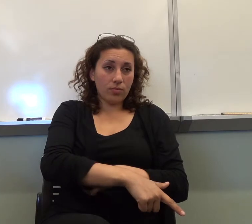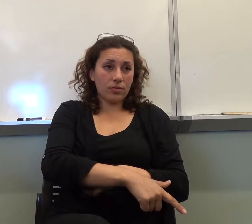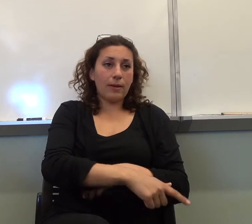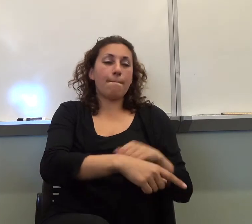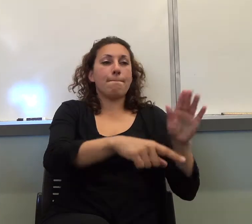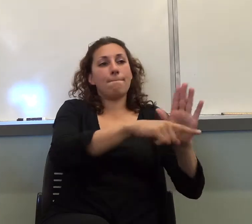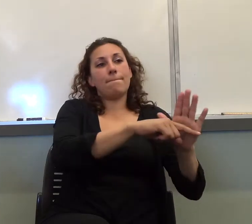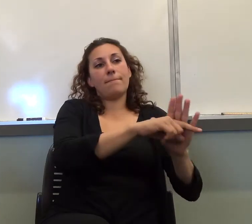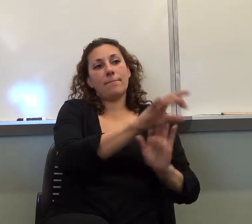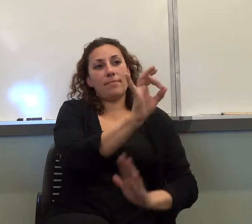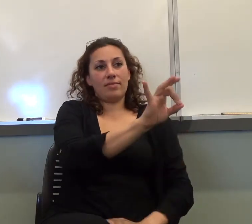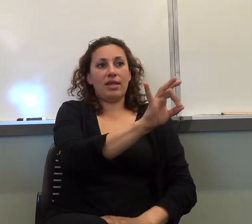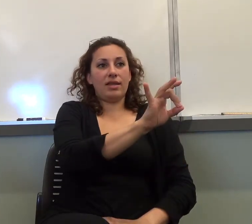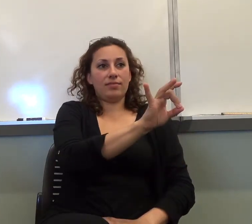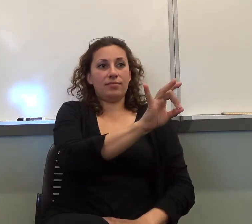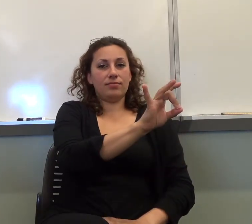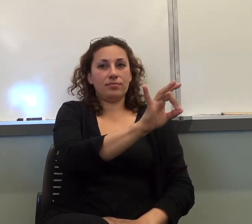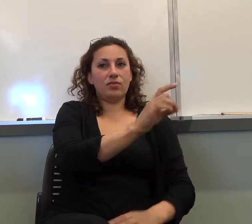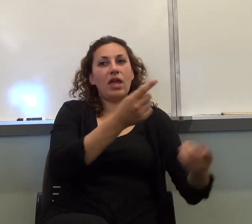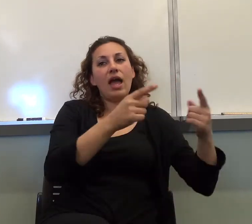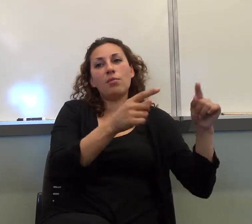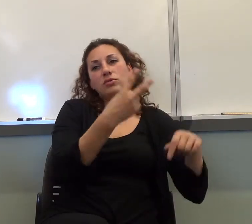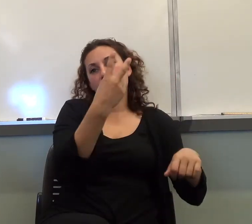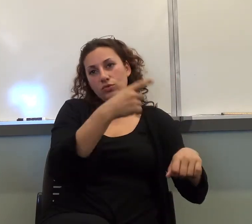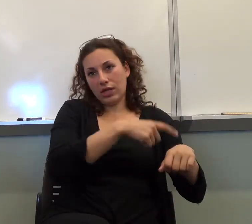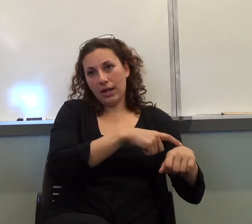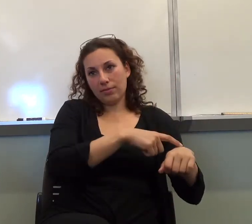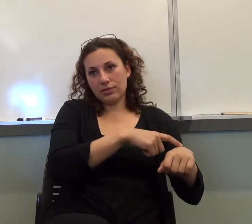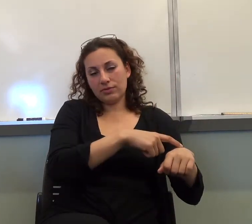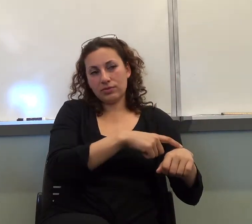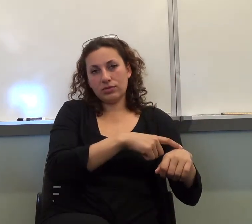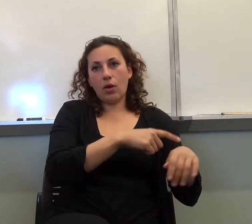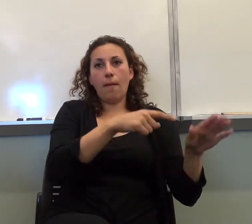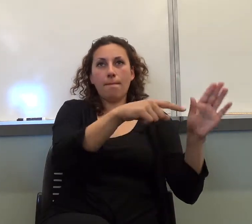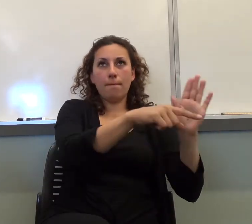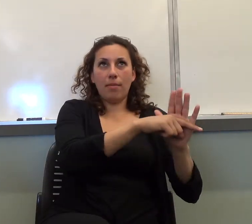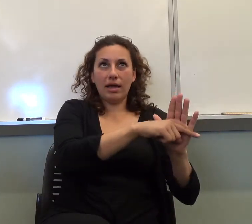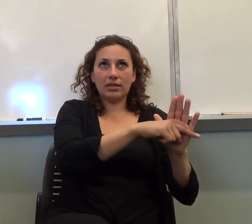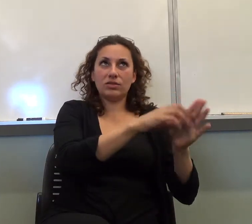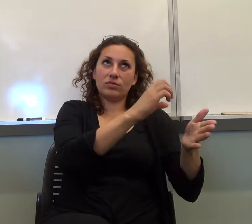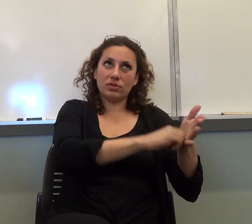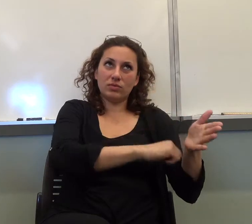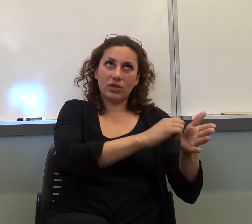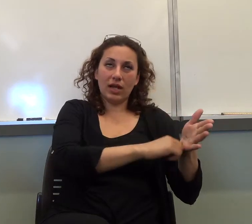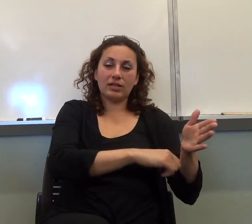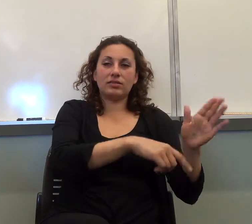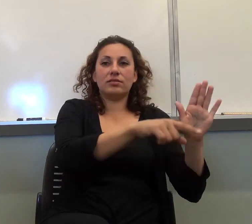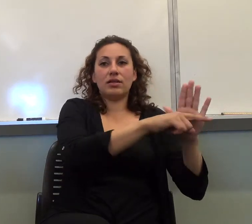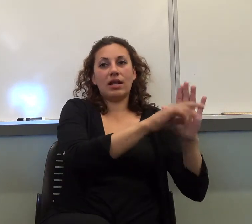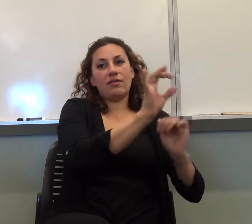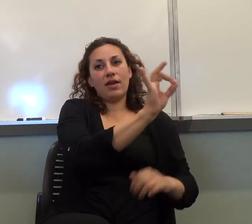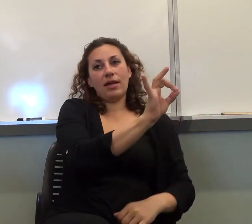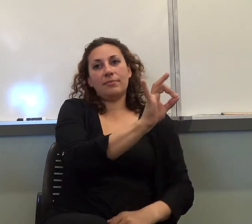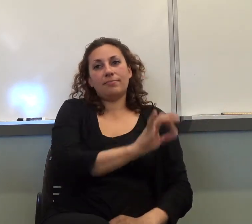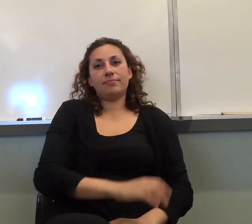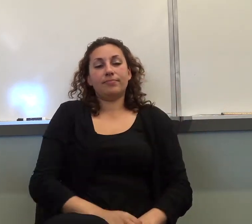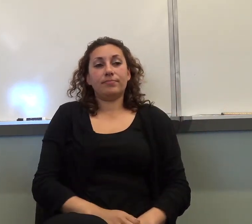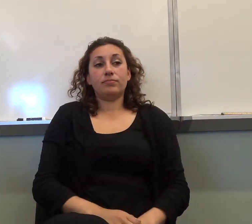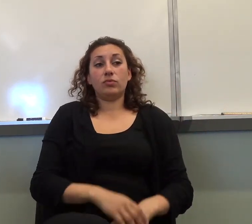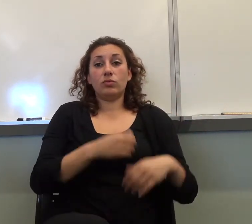-8. It occurred twice. So it's minus on -8. So basically what they're trying to show you is there